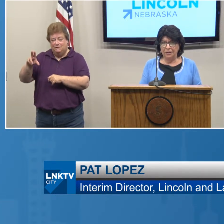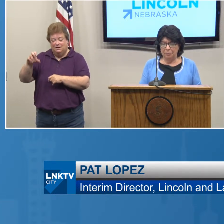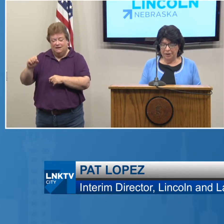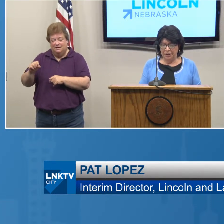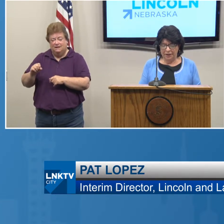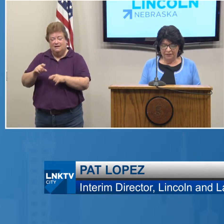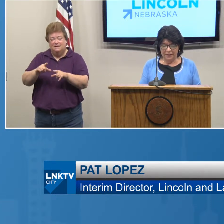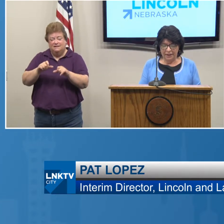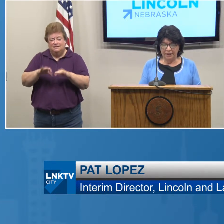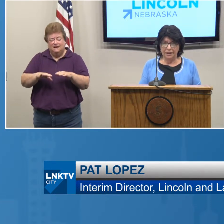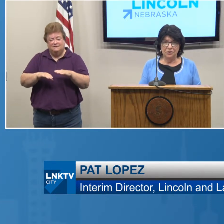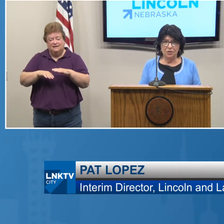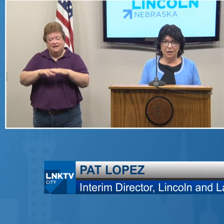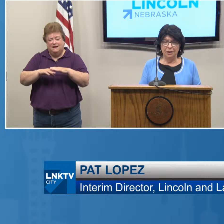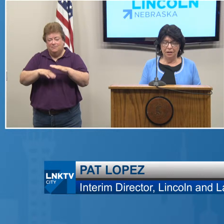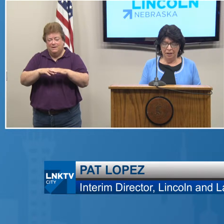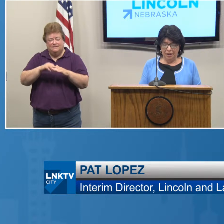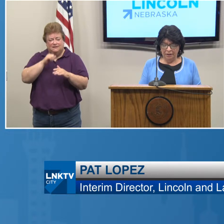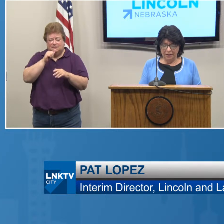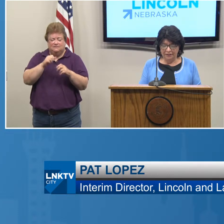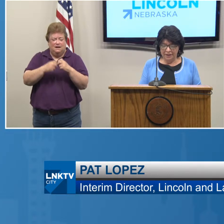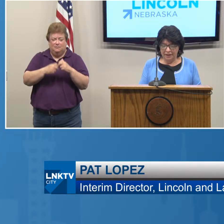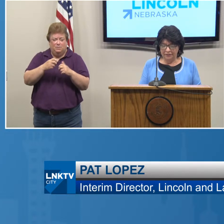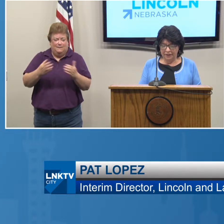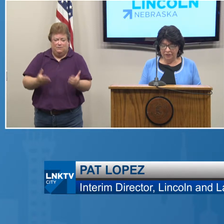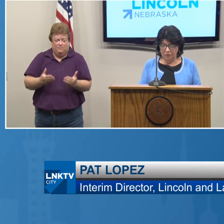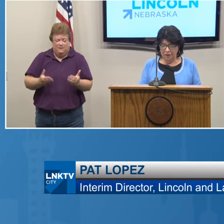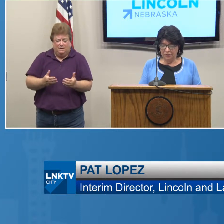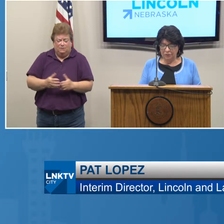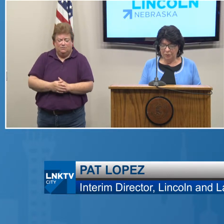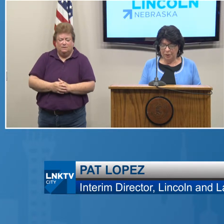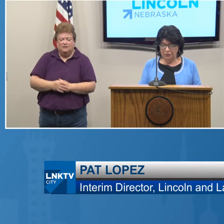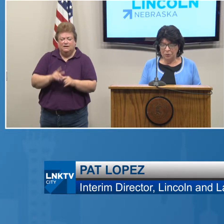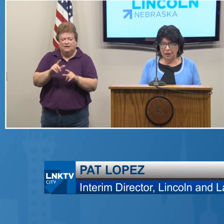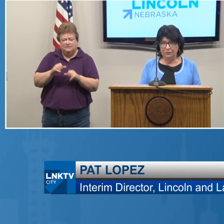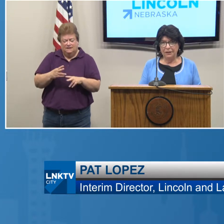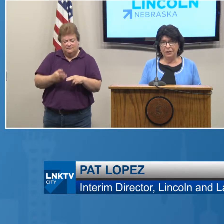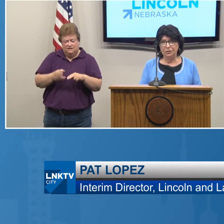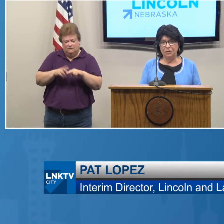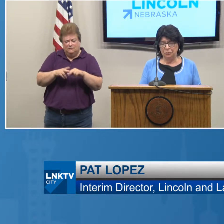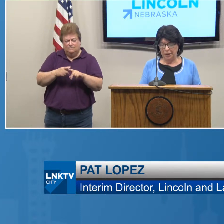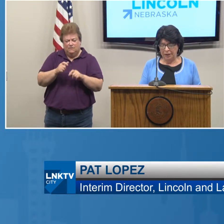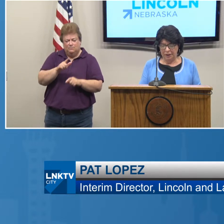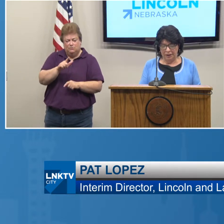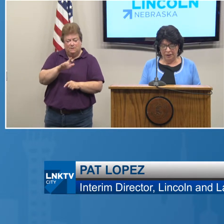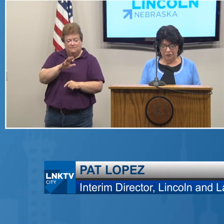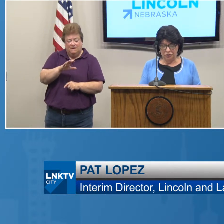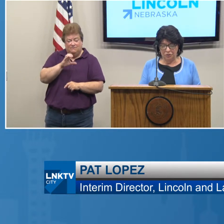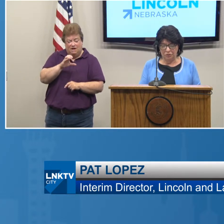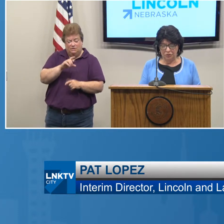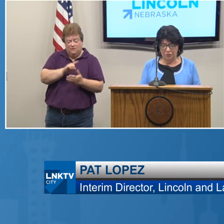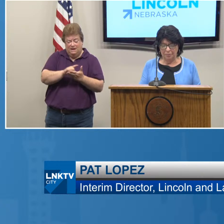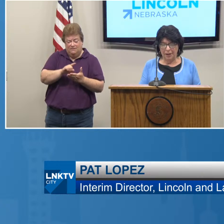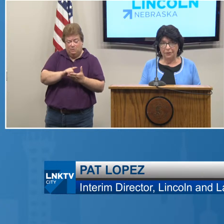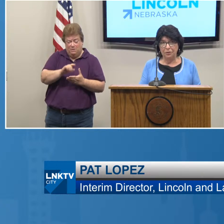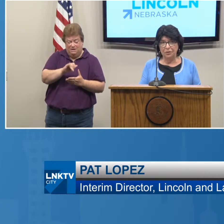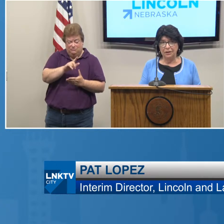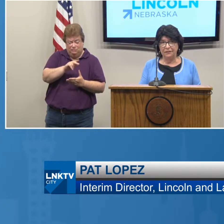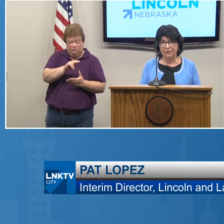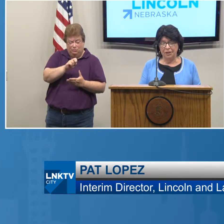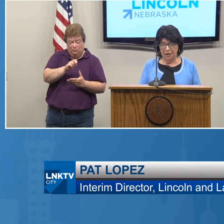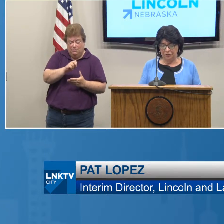and availability is not an issue here. Testing has increased from about 2,500 a week in June to